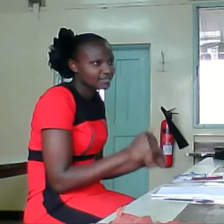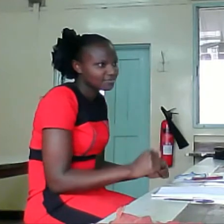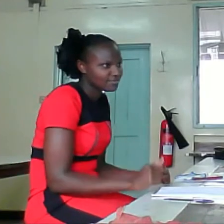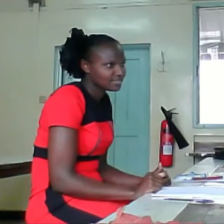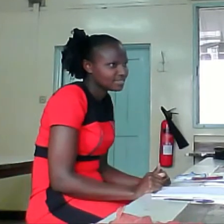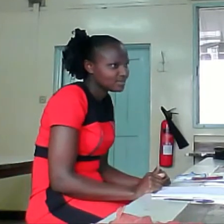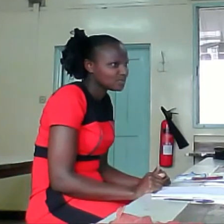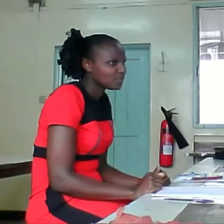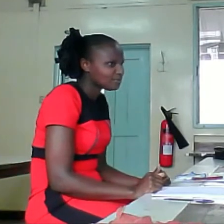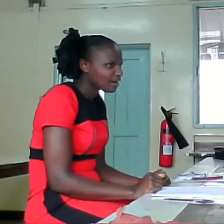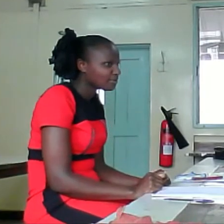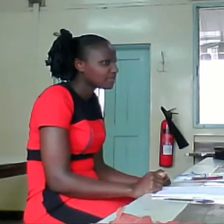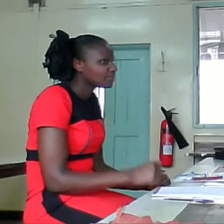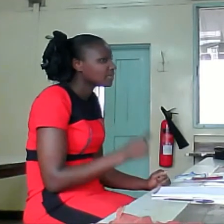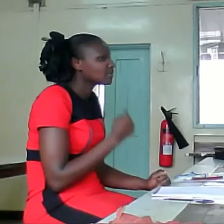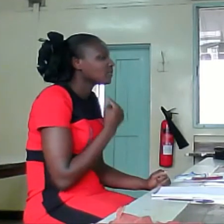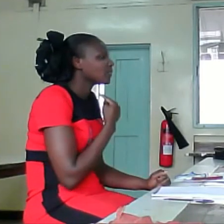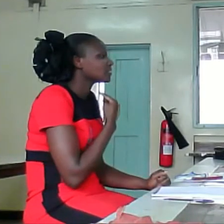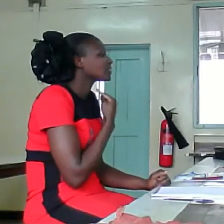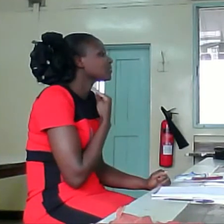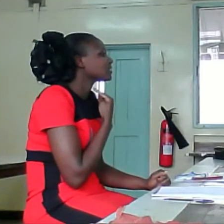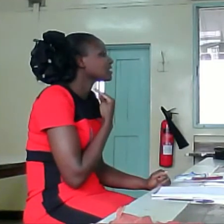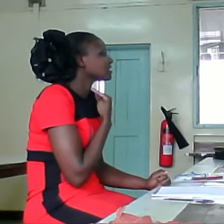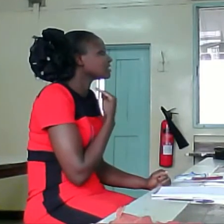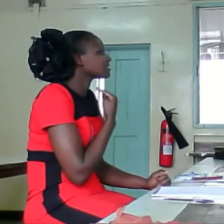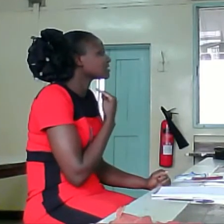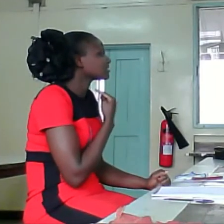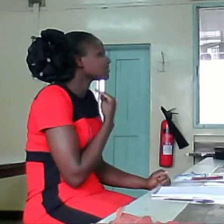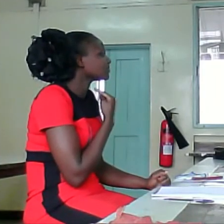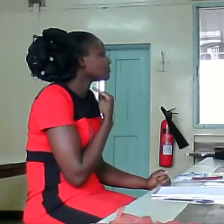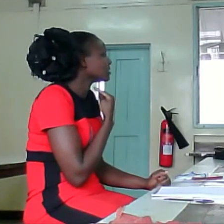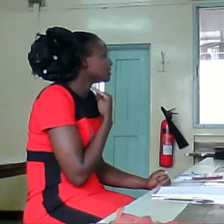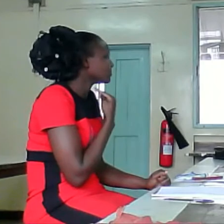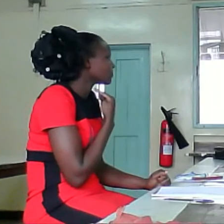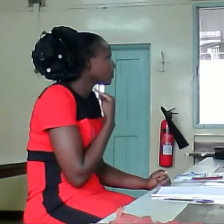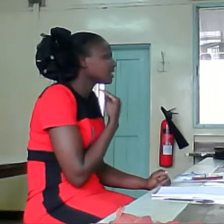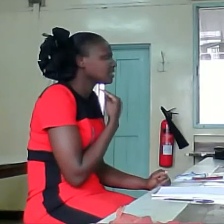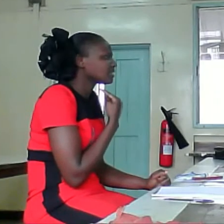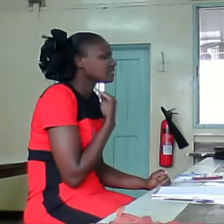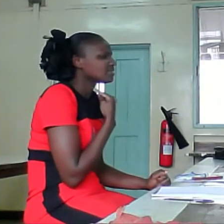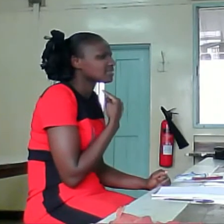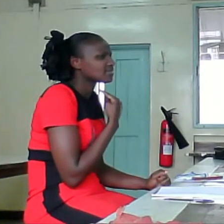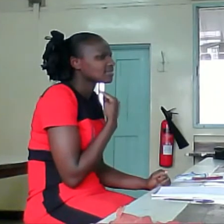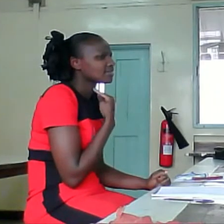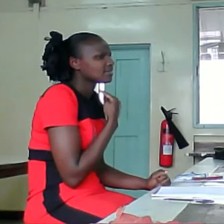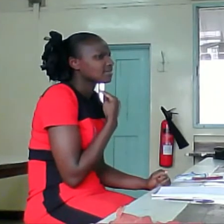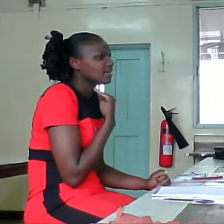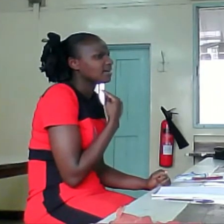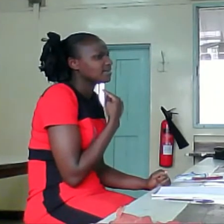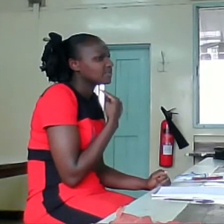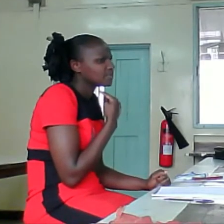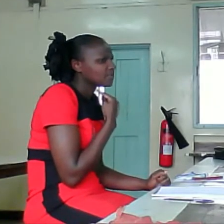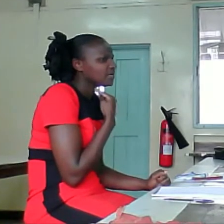deaths. Confirm what continent could be this. Why does it? Why here? Yeah. Why is